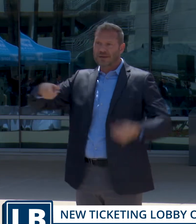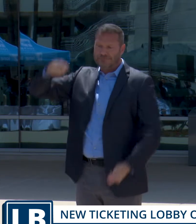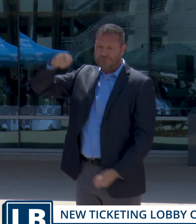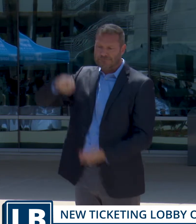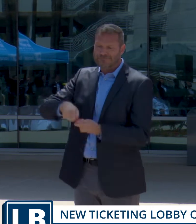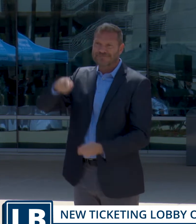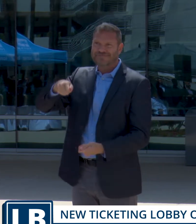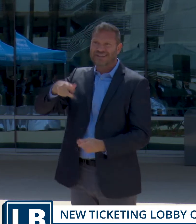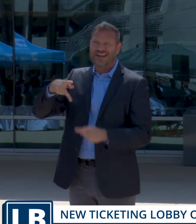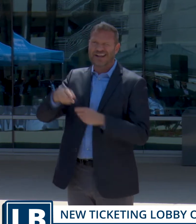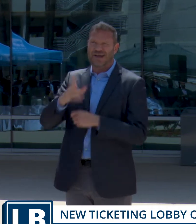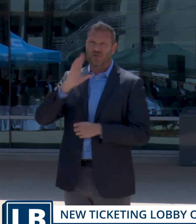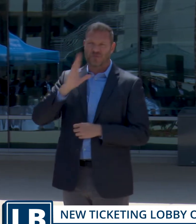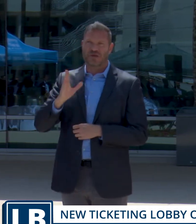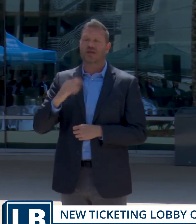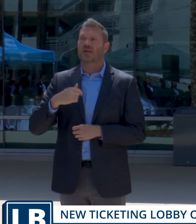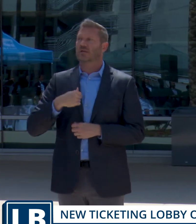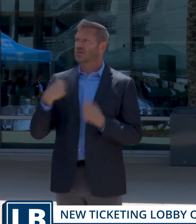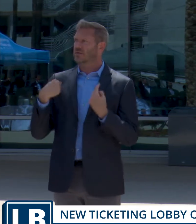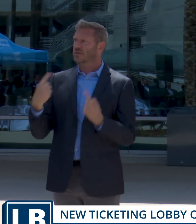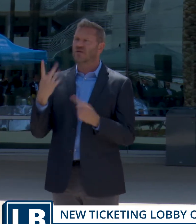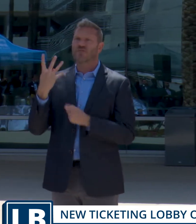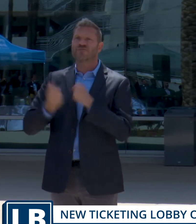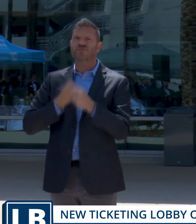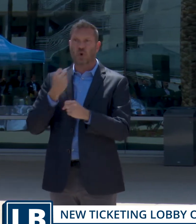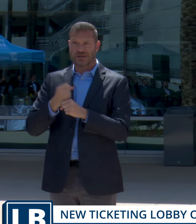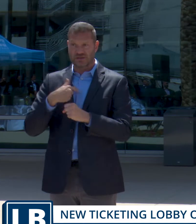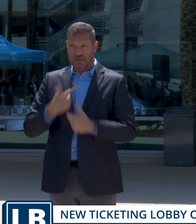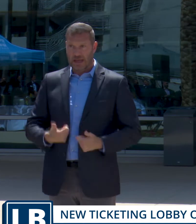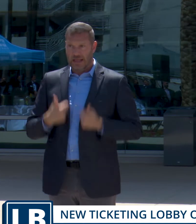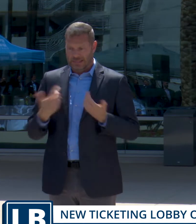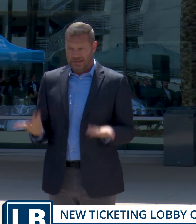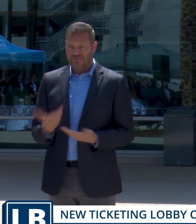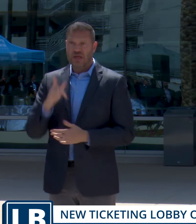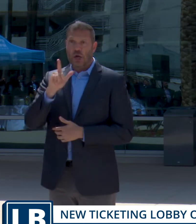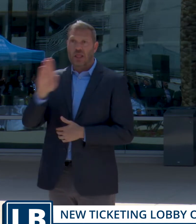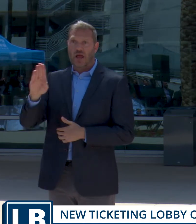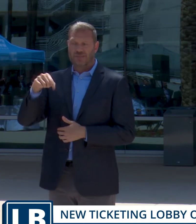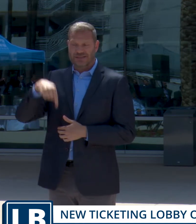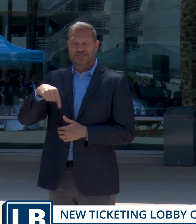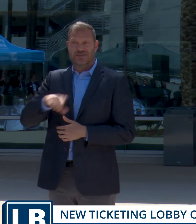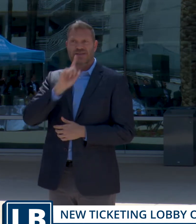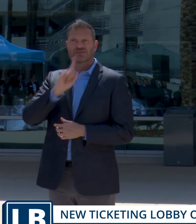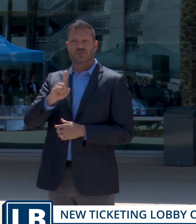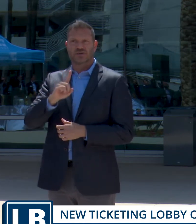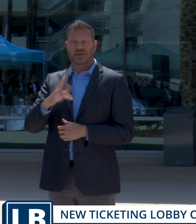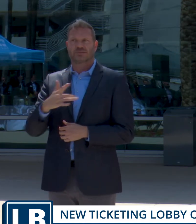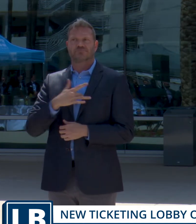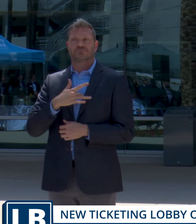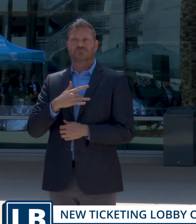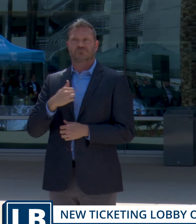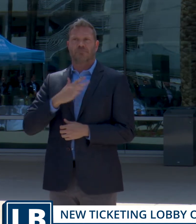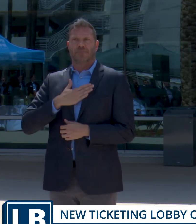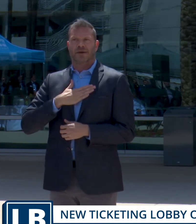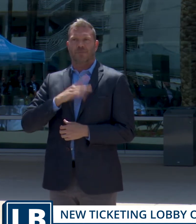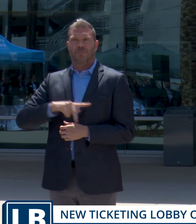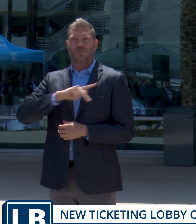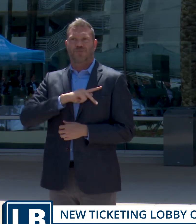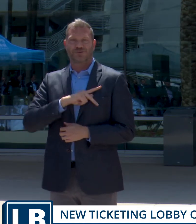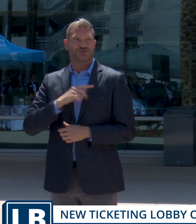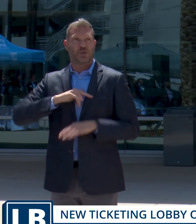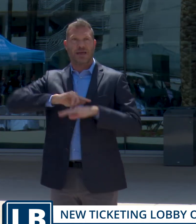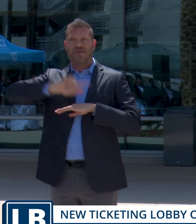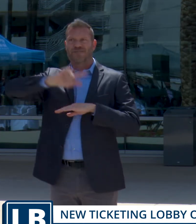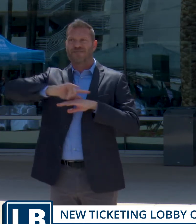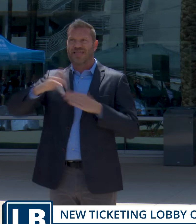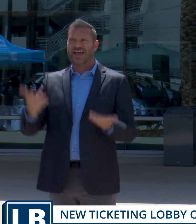It's been 4 years, and I'm a Long Beach resident, so this really means a whole lot to me. Personally, I do fly out of here probably every